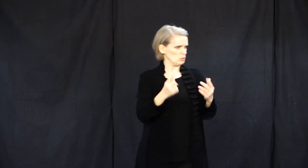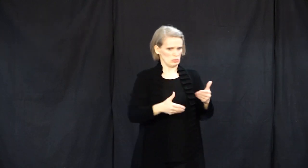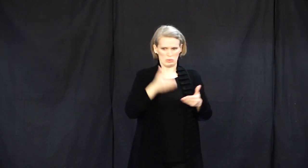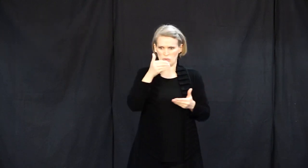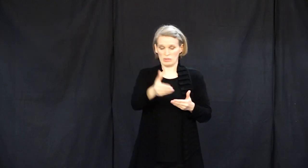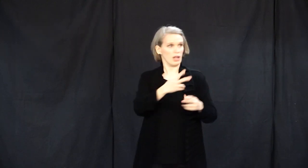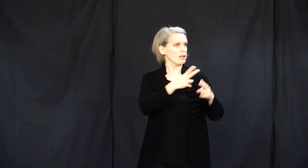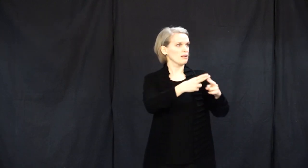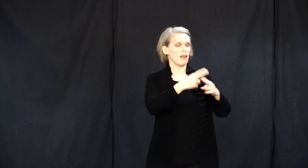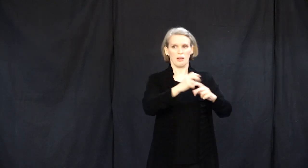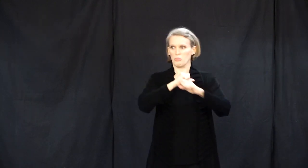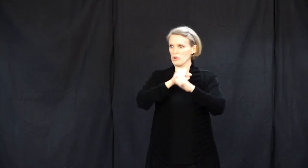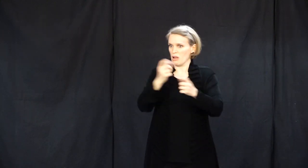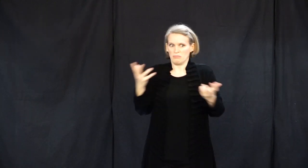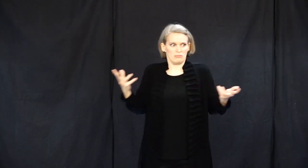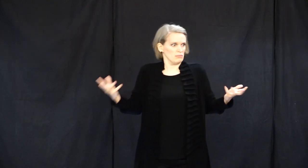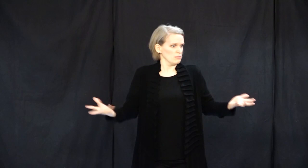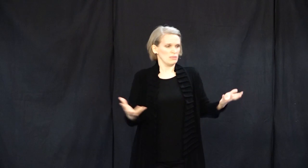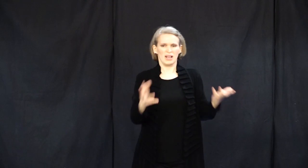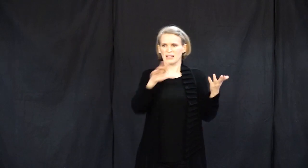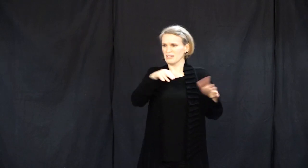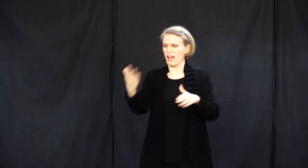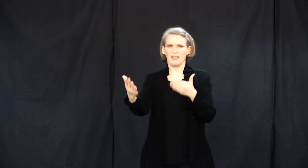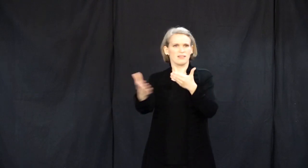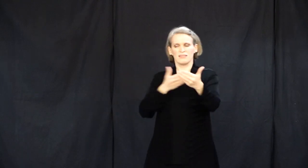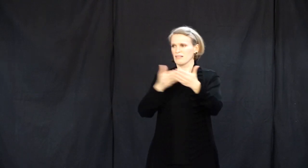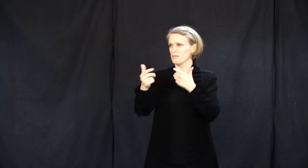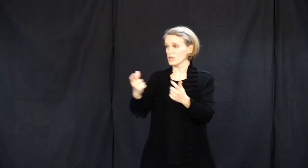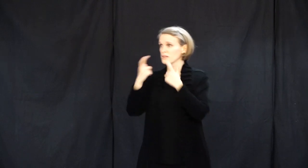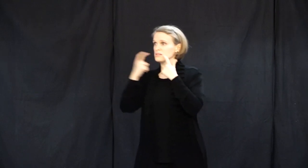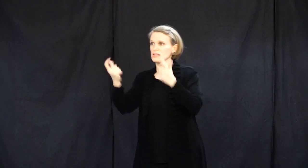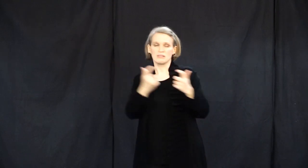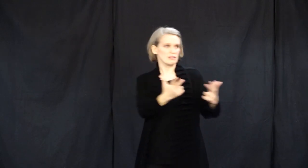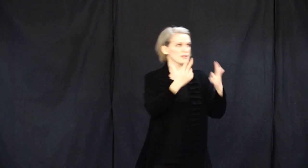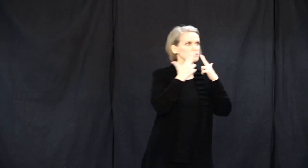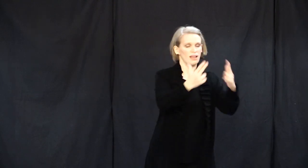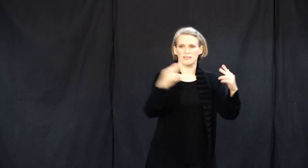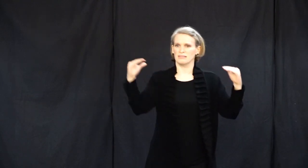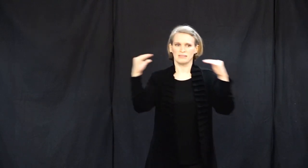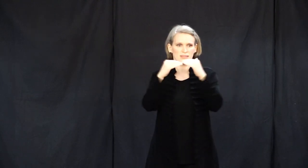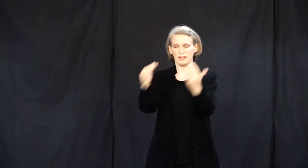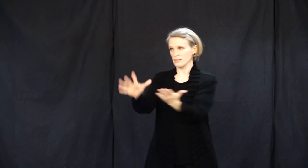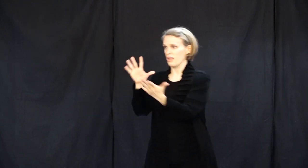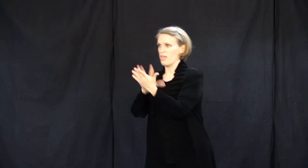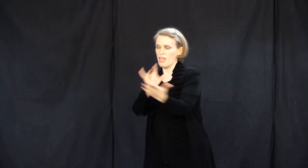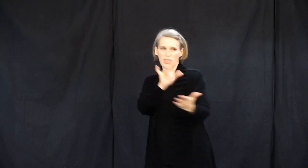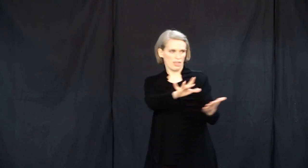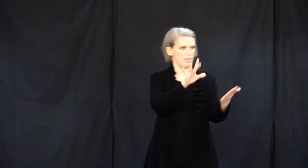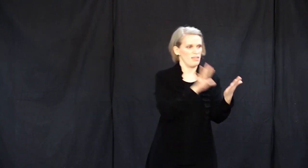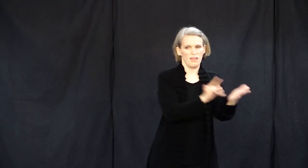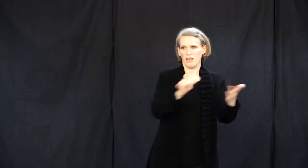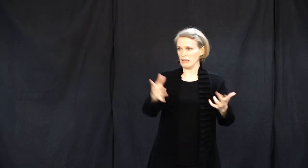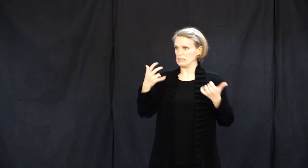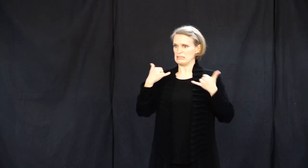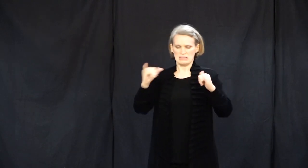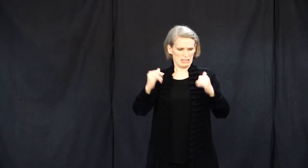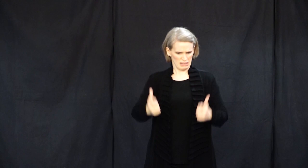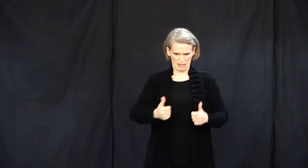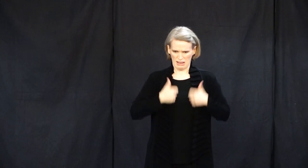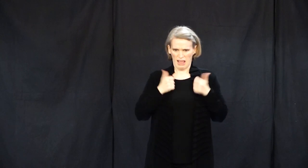legacy to protect. Death doesn't discriminate between the sinners and the saints. It takes and it takes and it takes, and we keep living